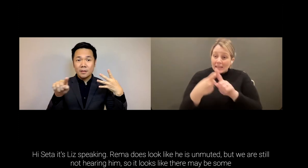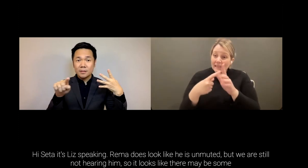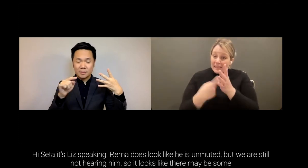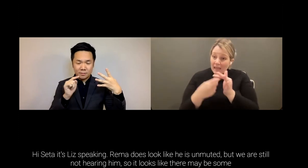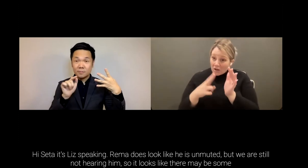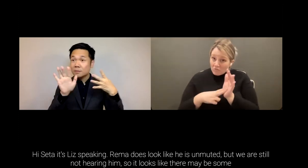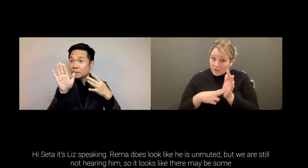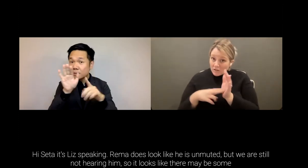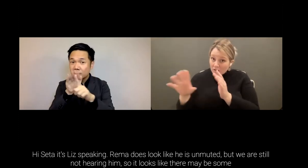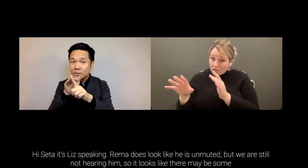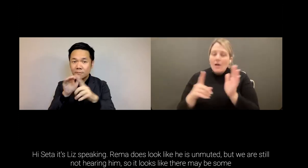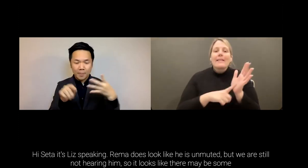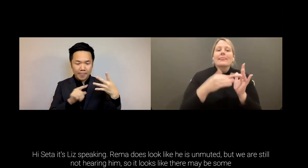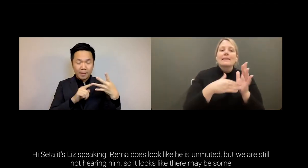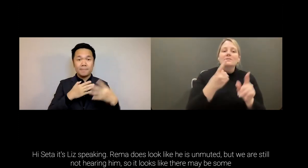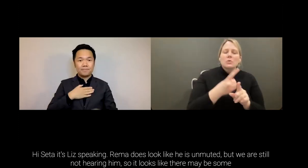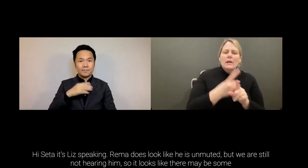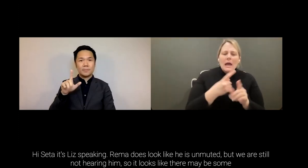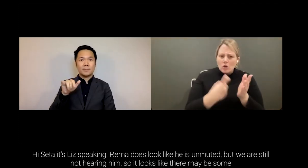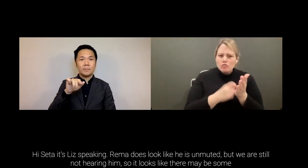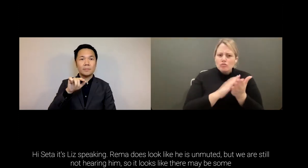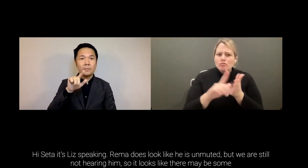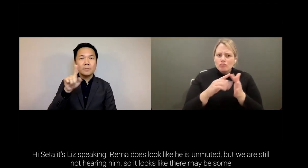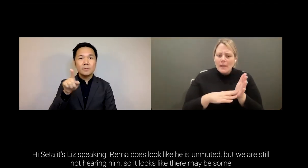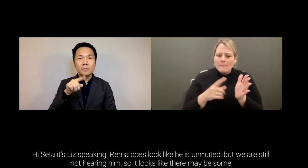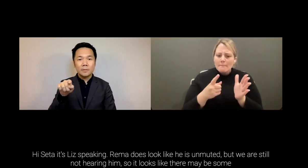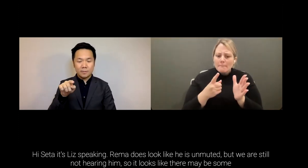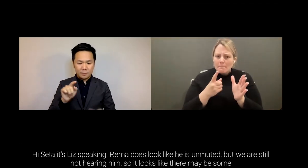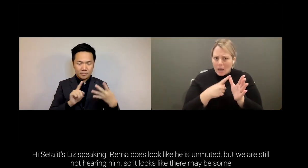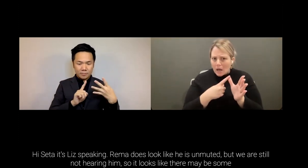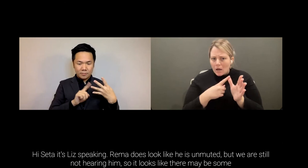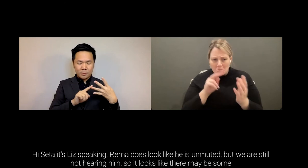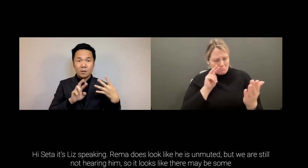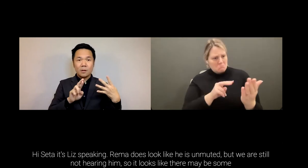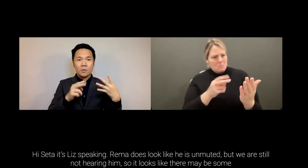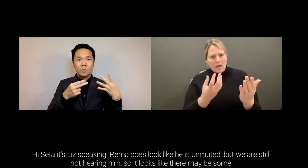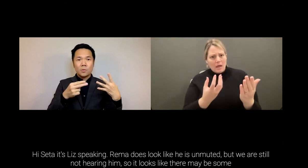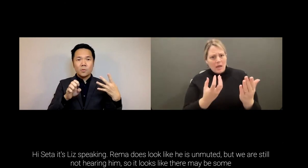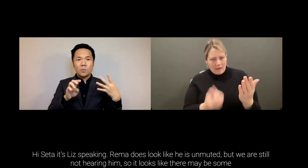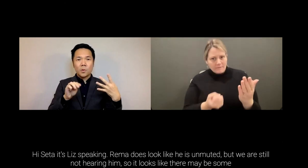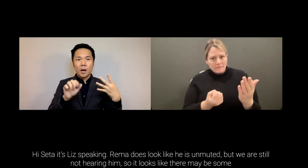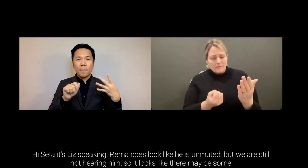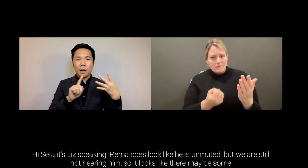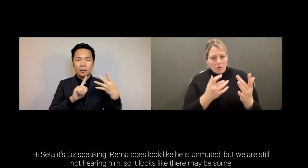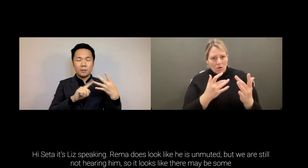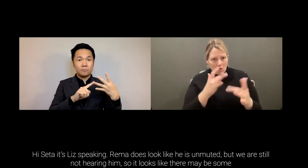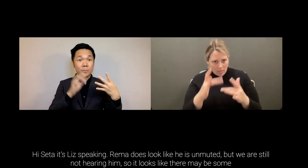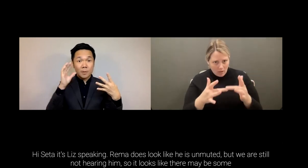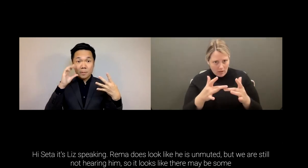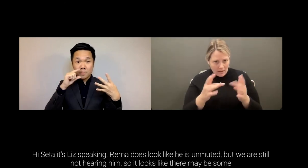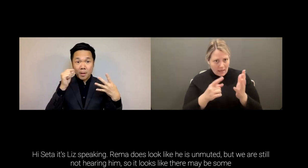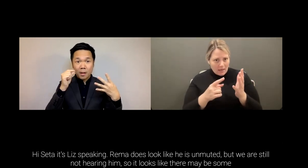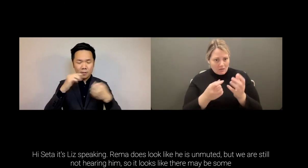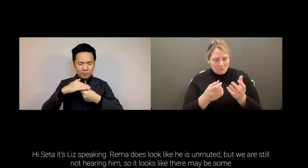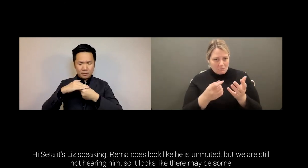Hi, Setter, it's Liz speaking. Rima does look like he is unmuted, but we're still